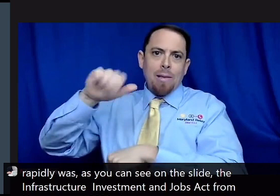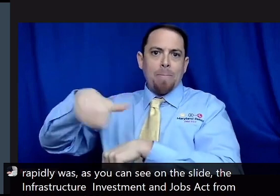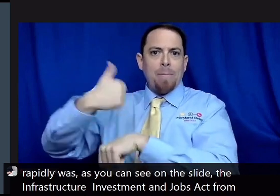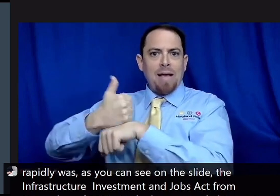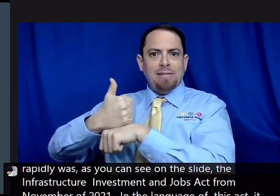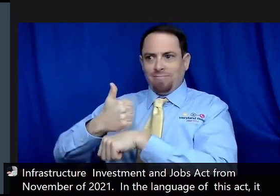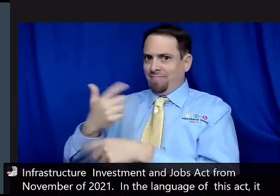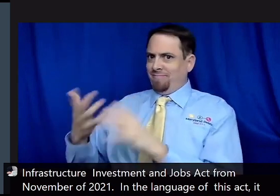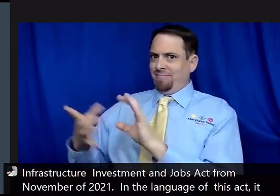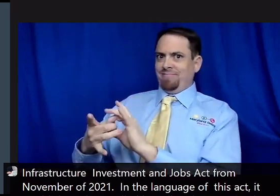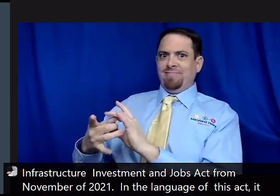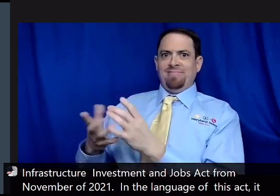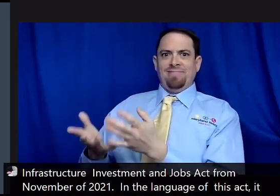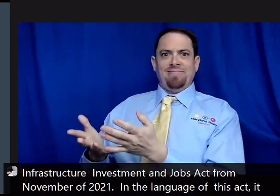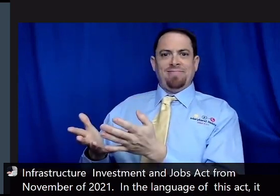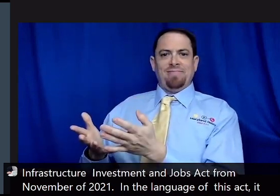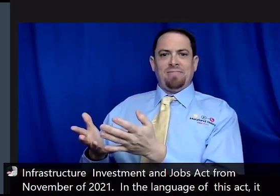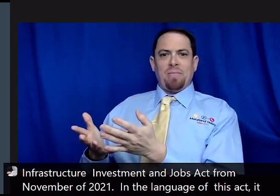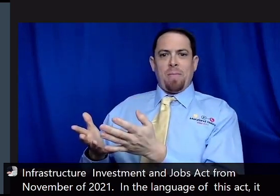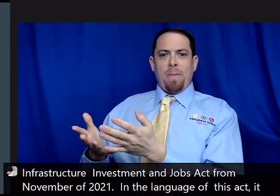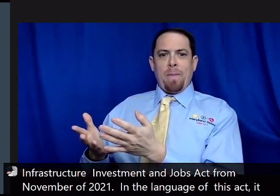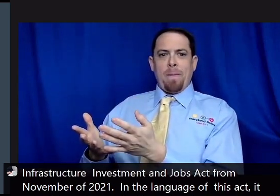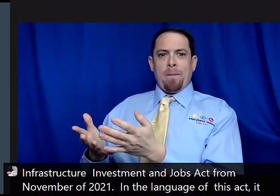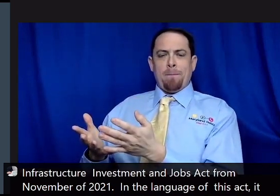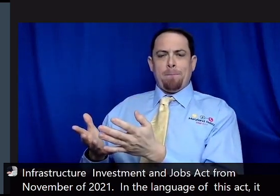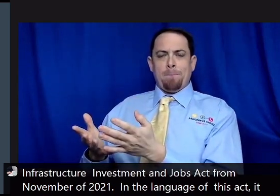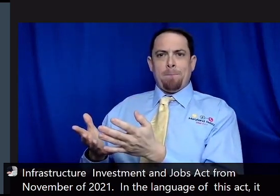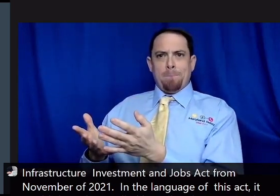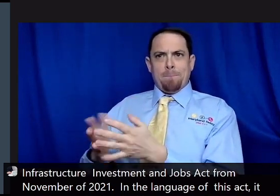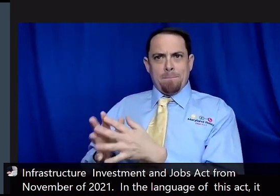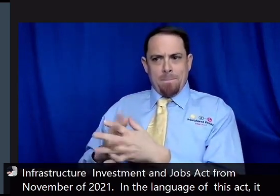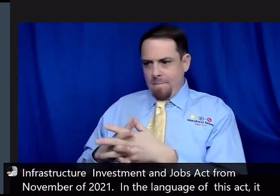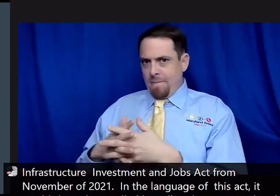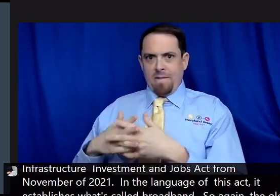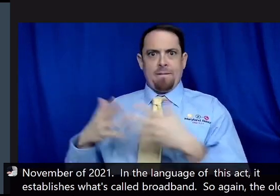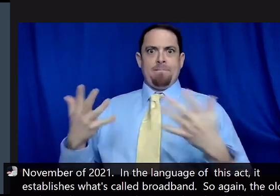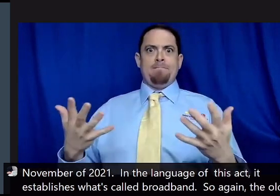with digital lines or IP-based connectivity.